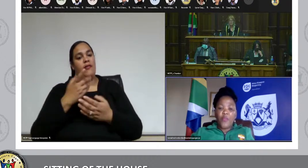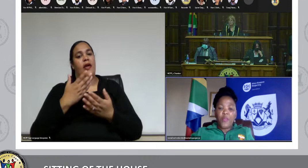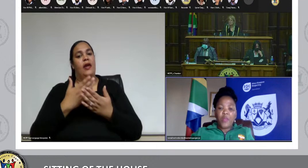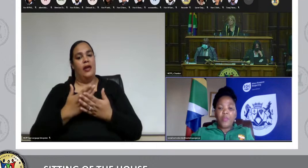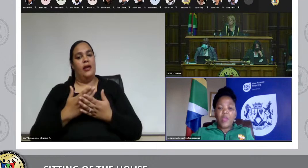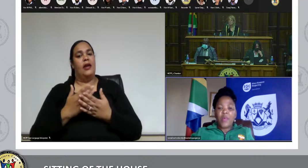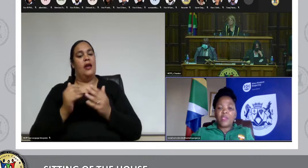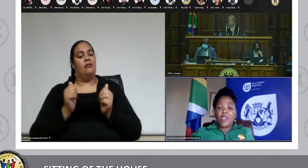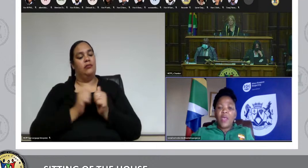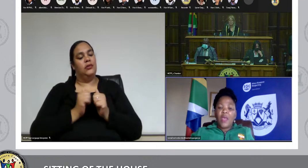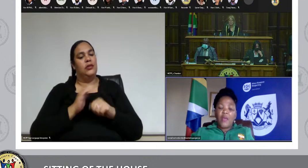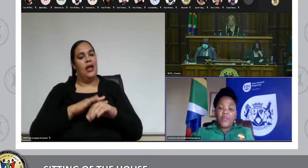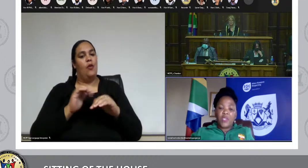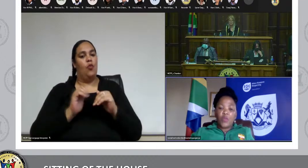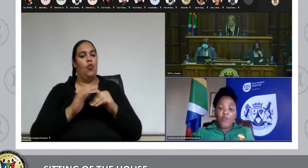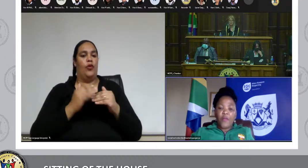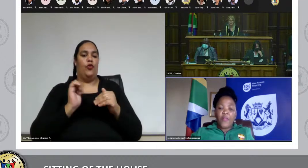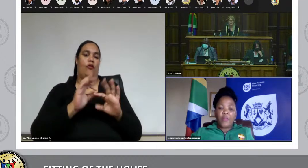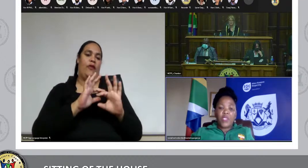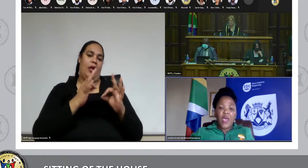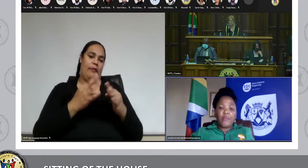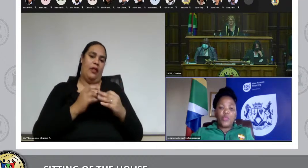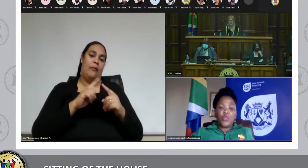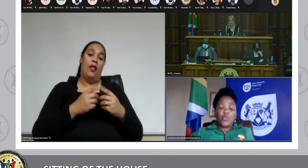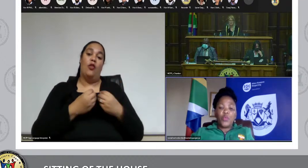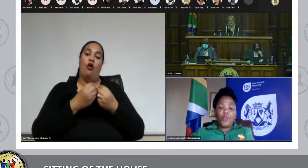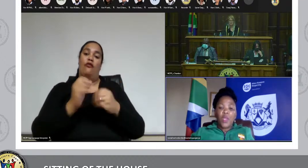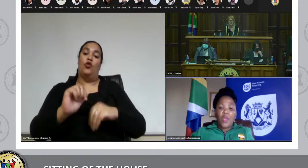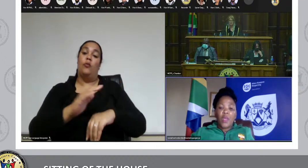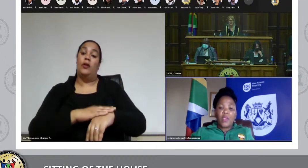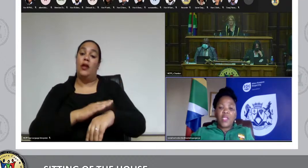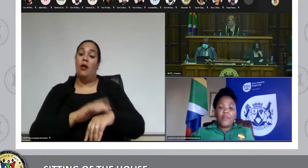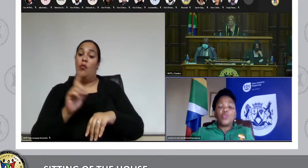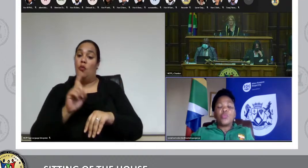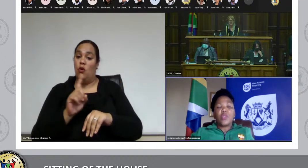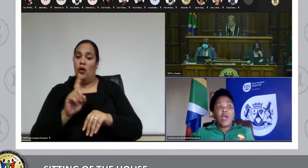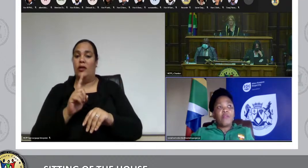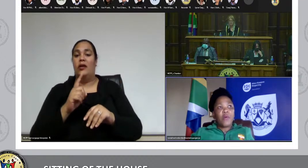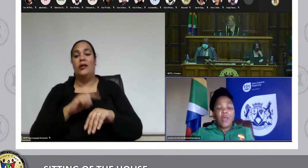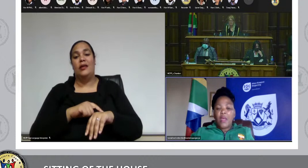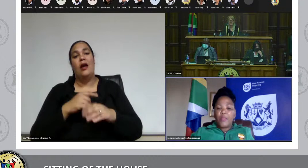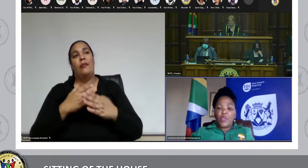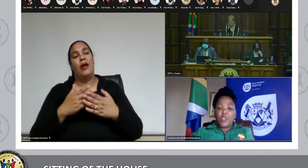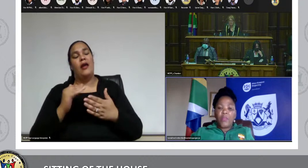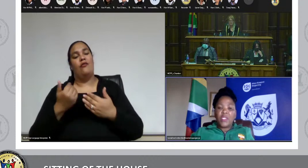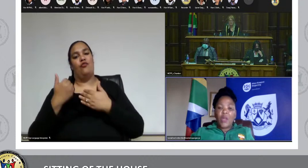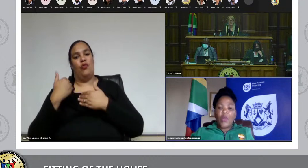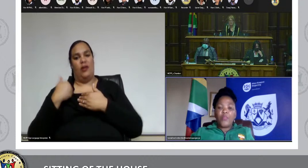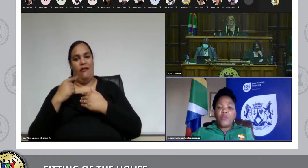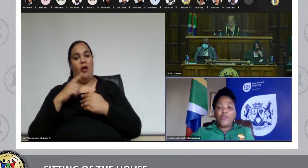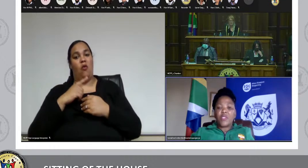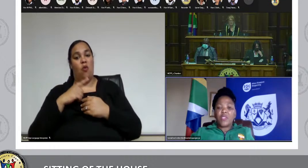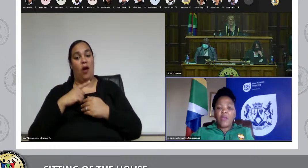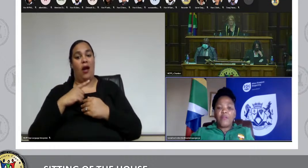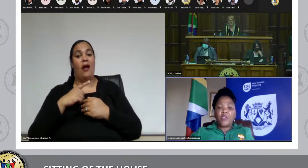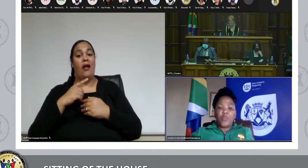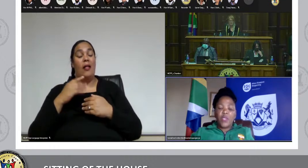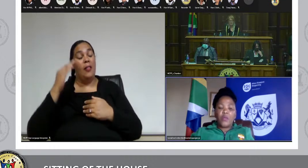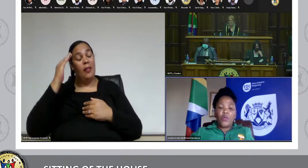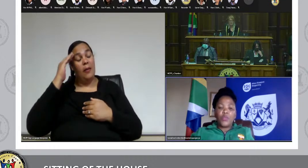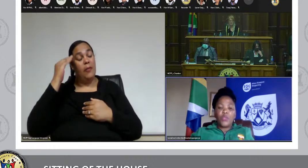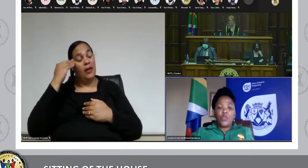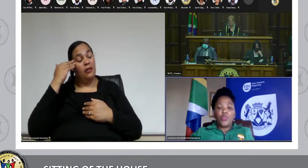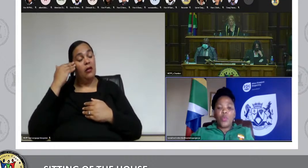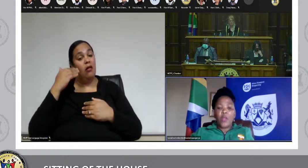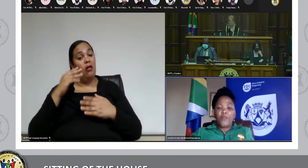spend with family members, and this has offered them time to recover. Because the mental well-being of our staff has